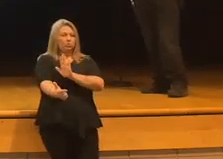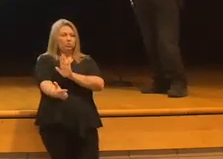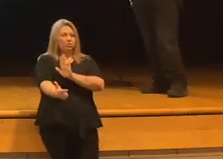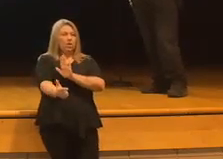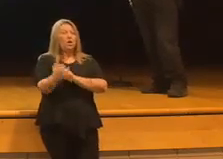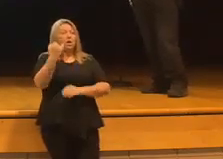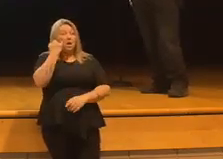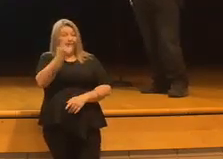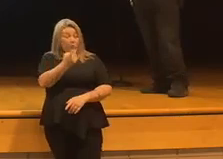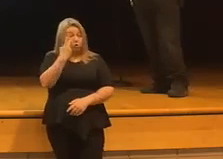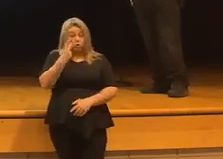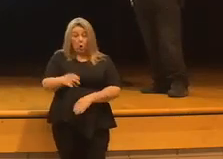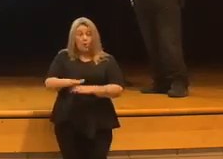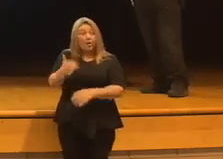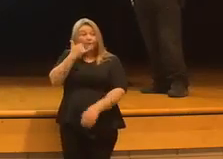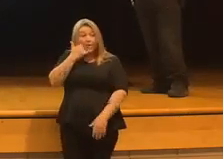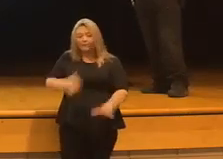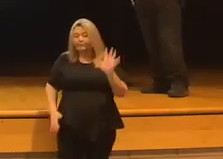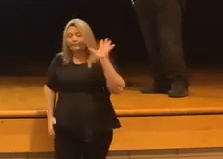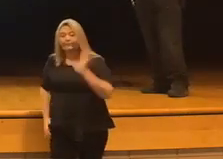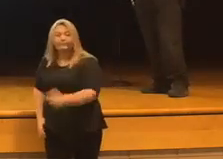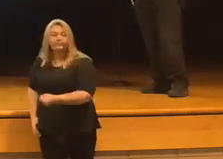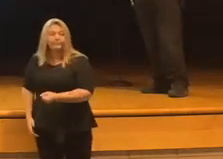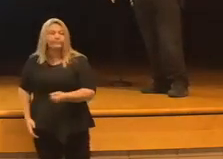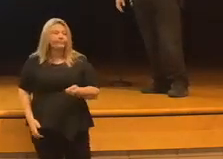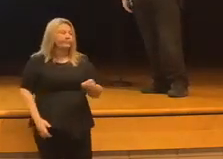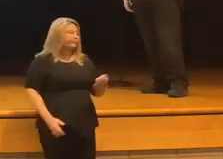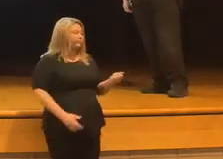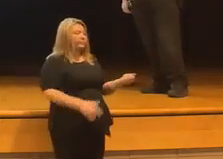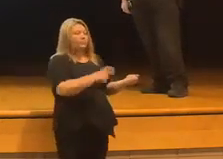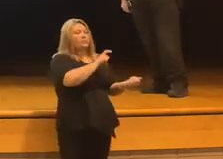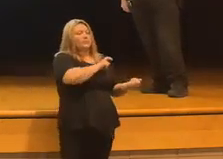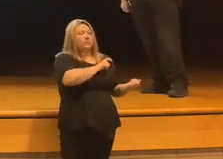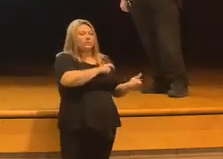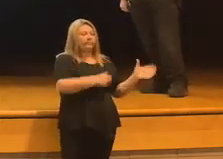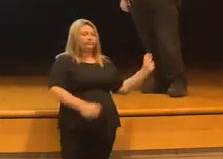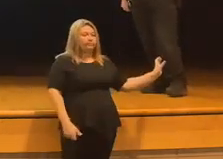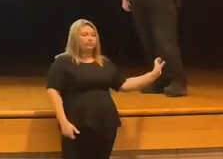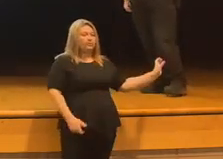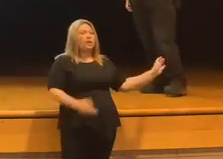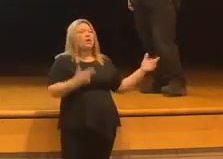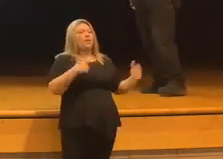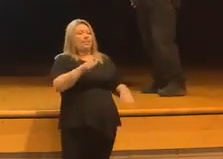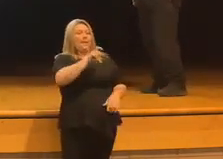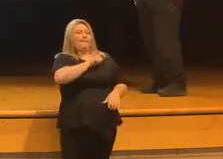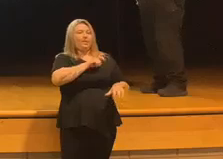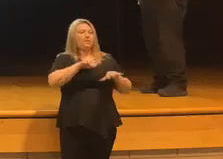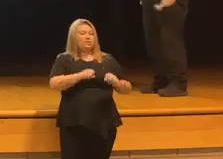their phone and get it to law enforcement and let them deal with it from there.